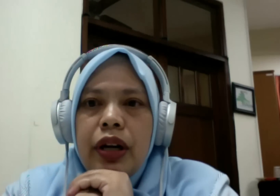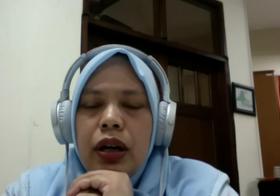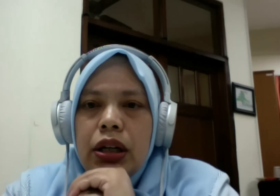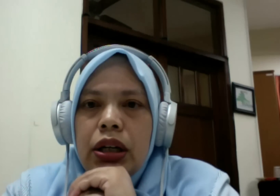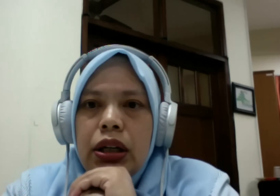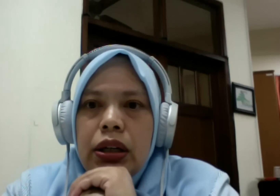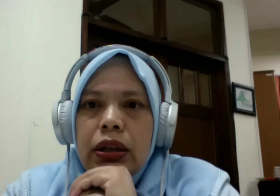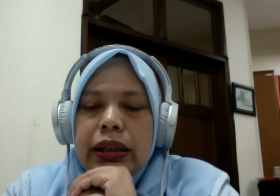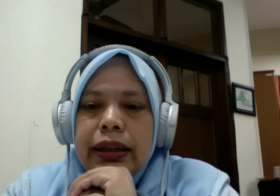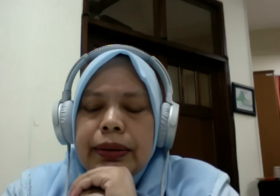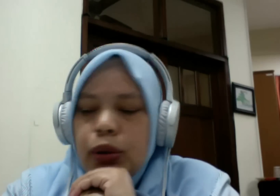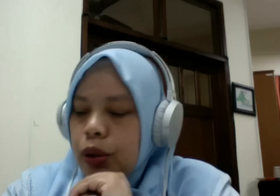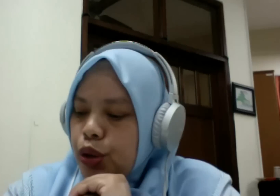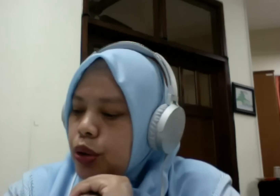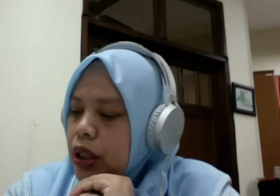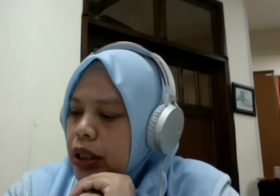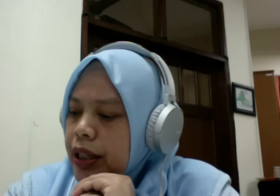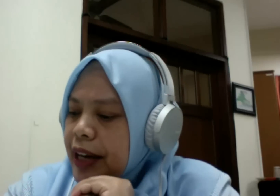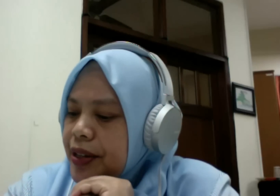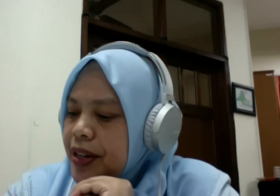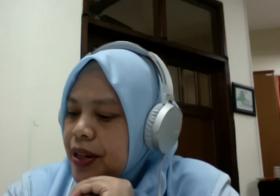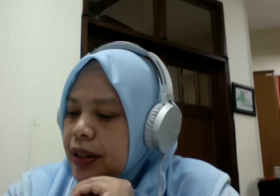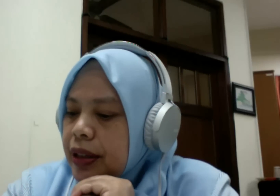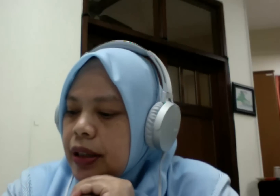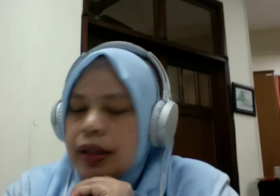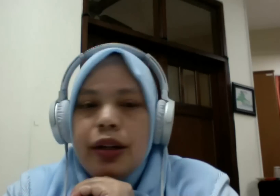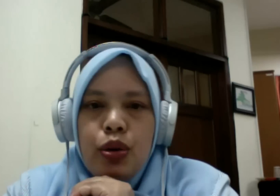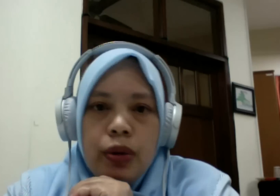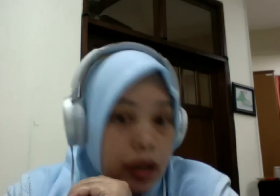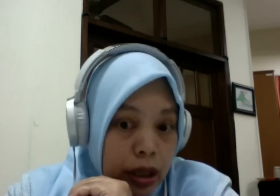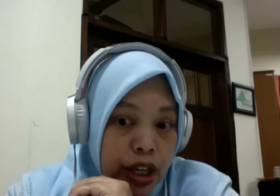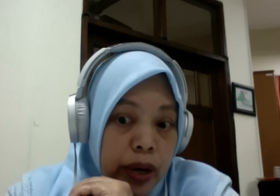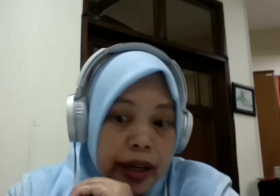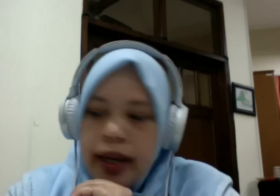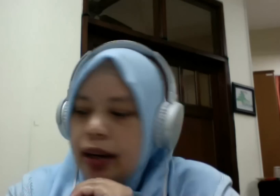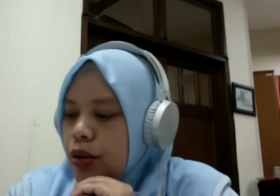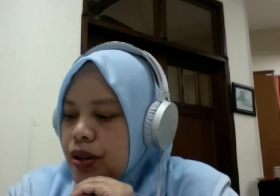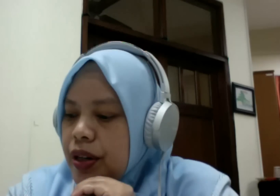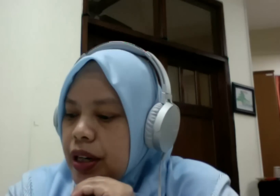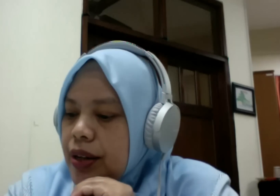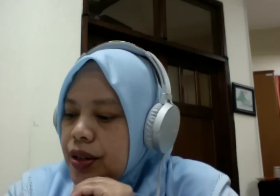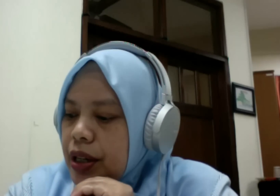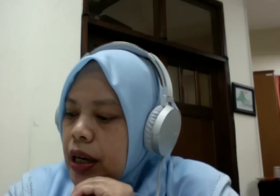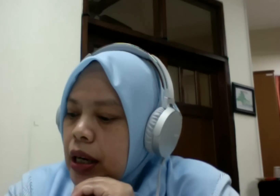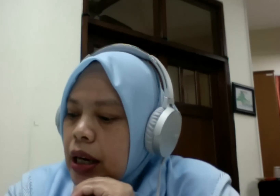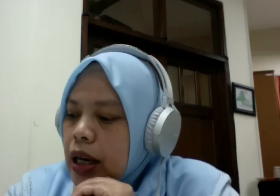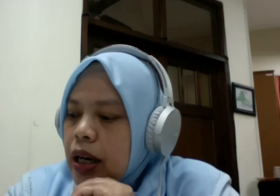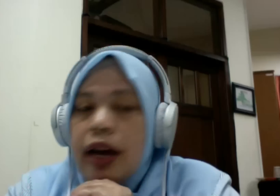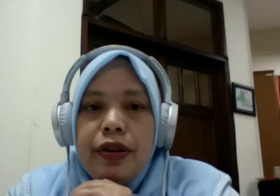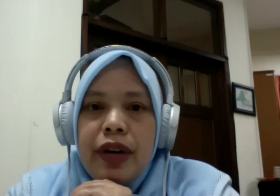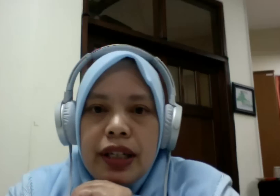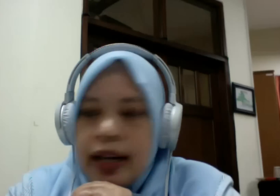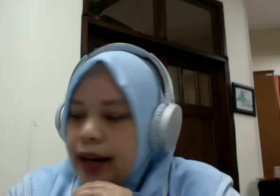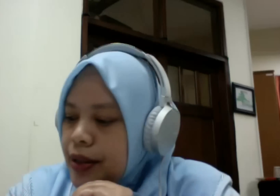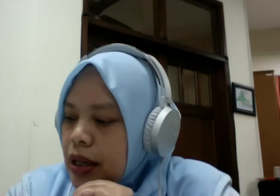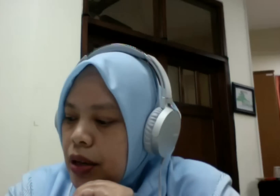I will go to next session, Q&A, question and answer.